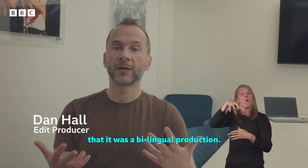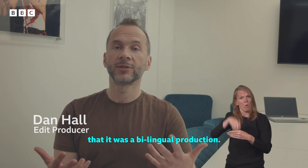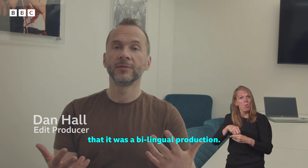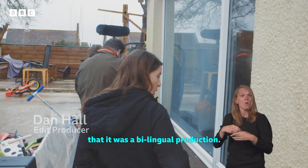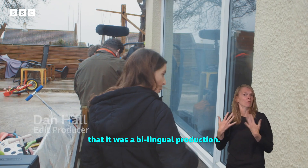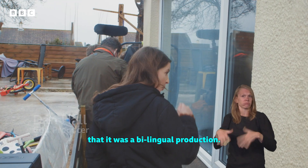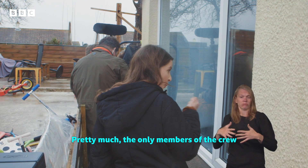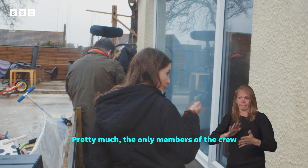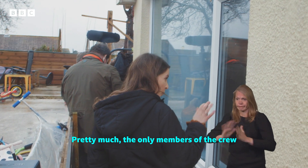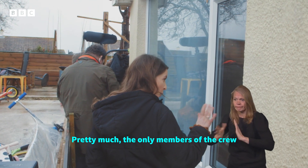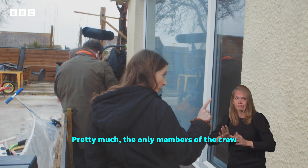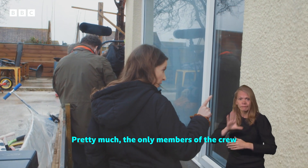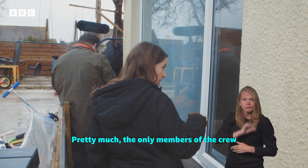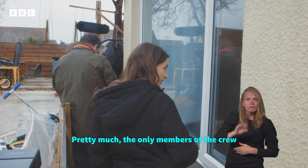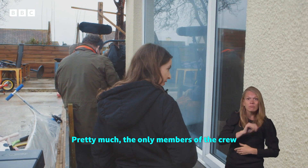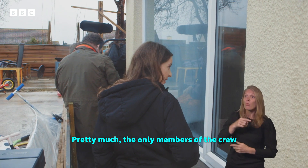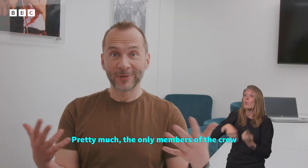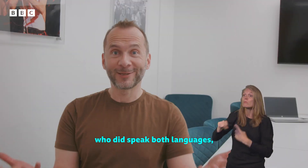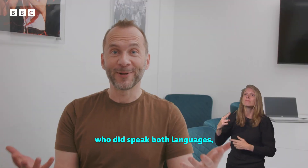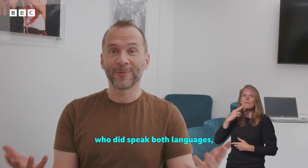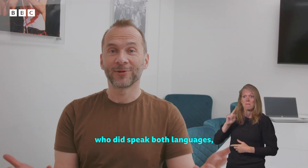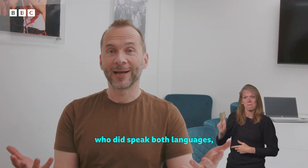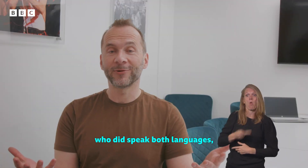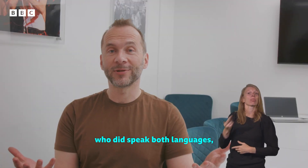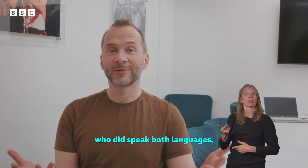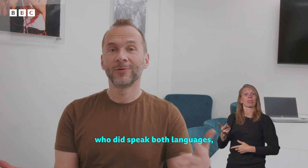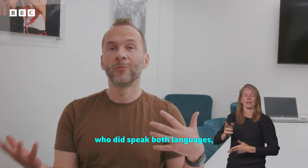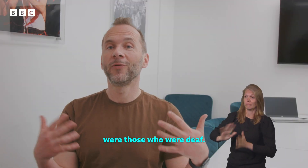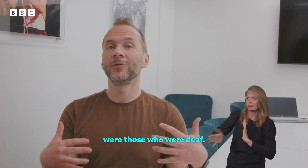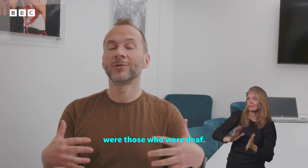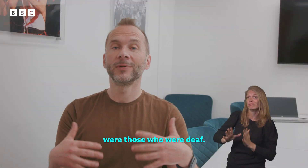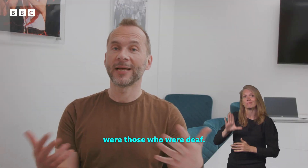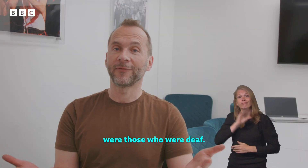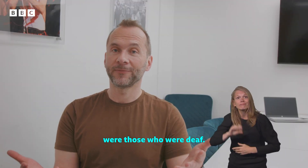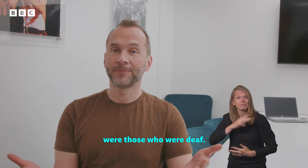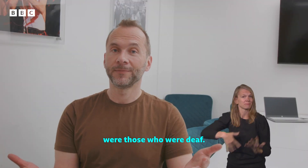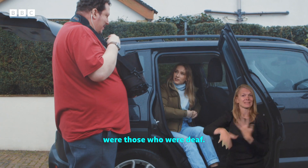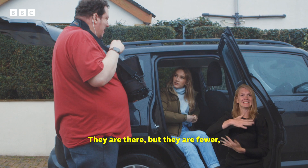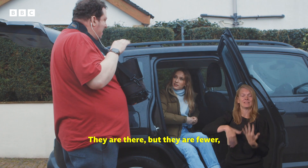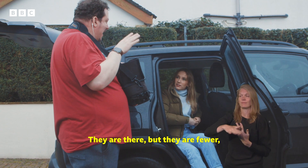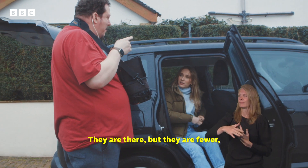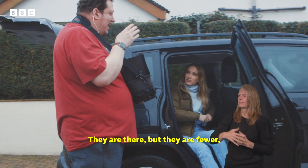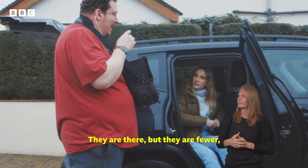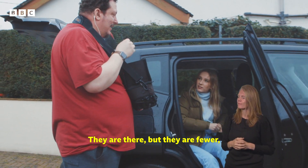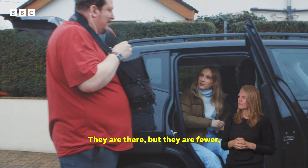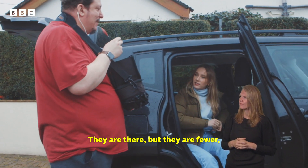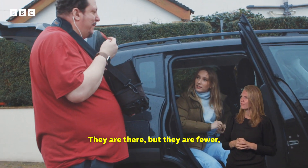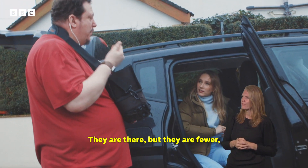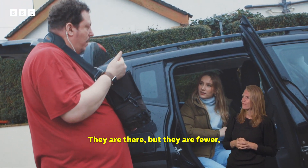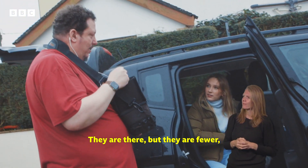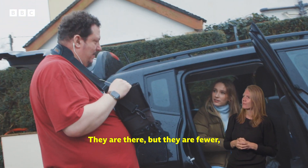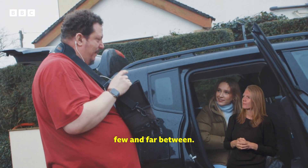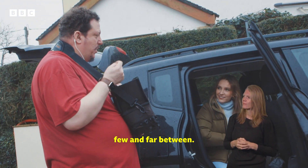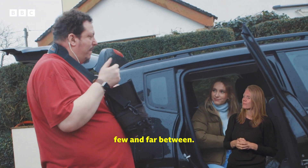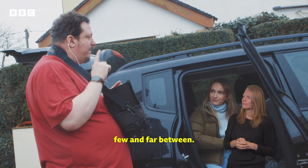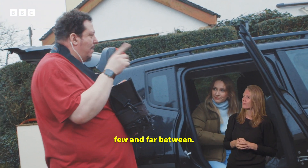bilingual production. Pretty much the only members of the crew who did speak both languages were those who were deaf. They're there, but they're